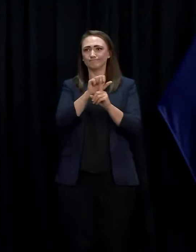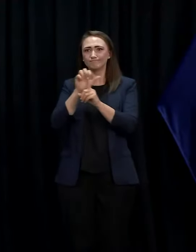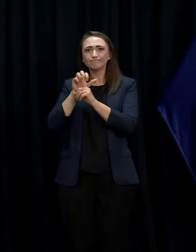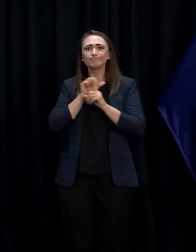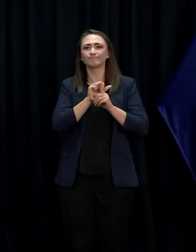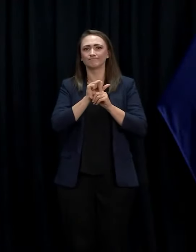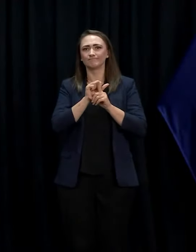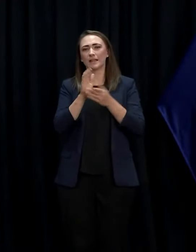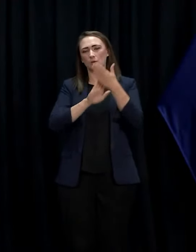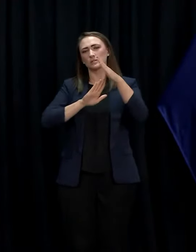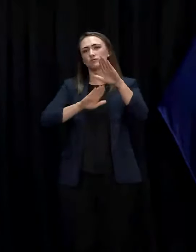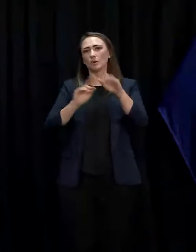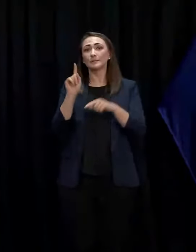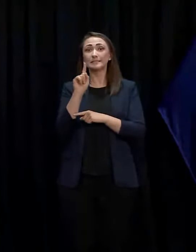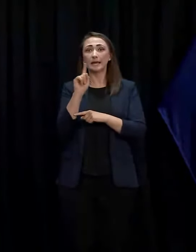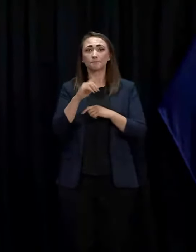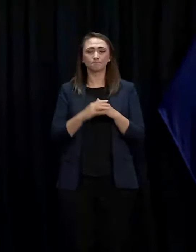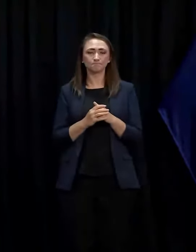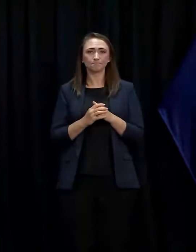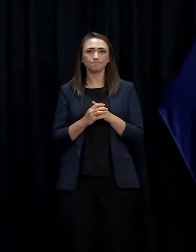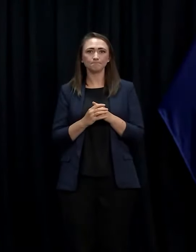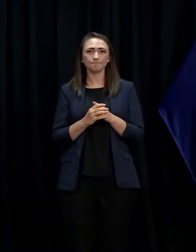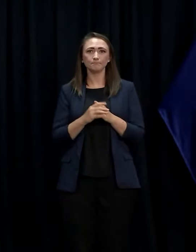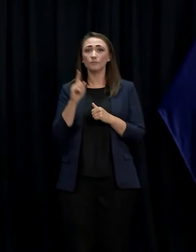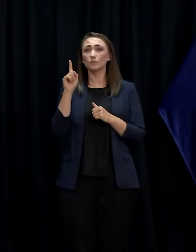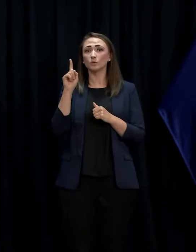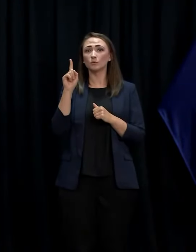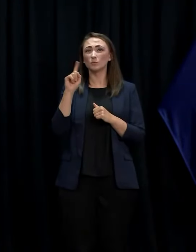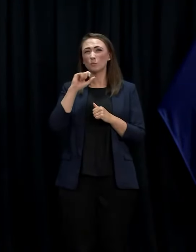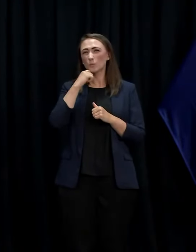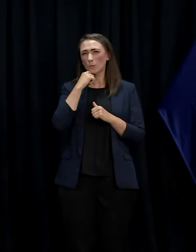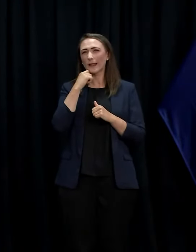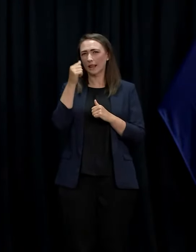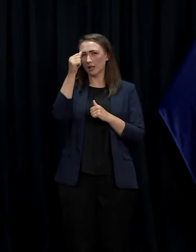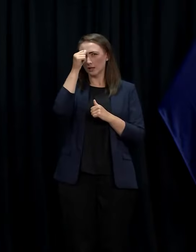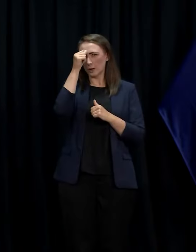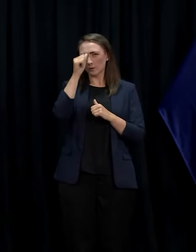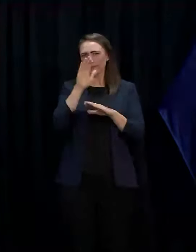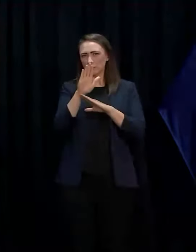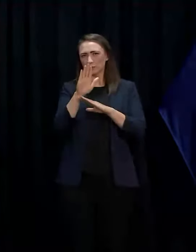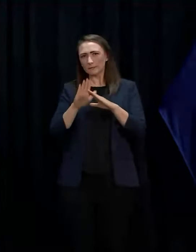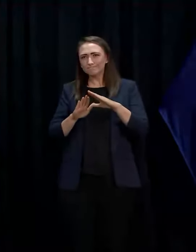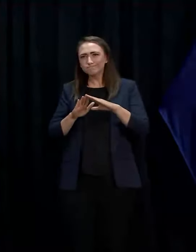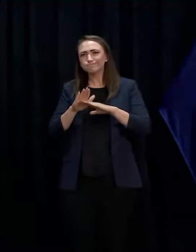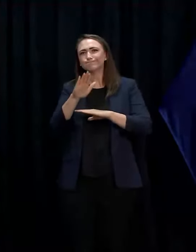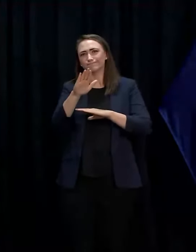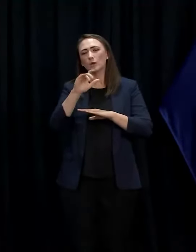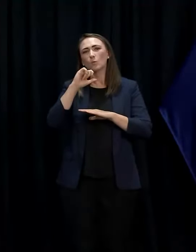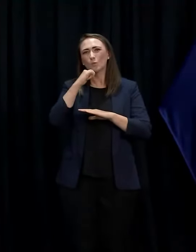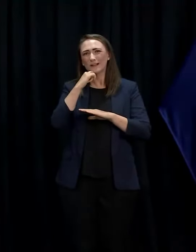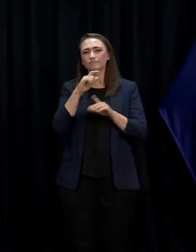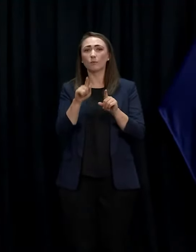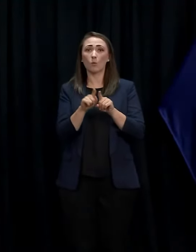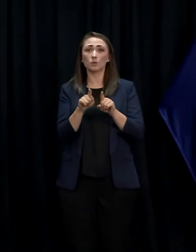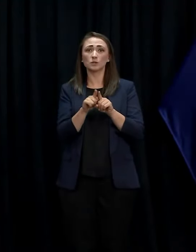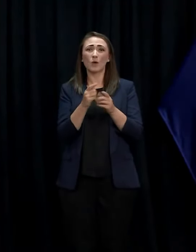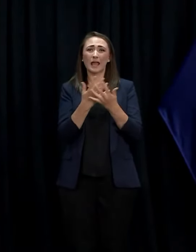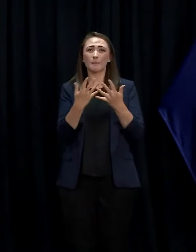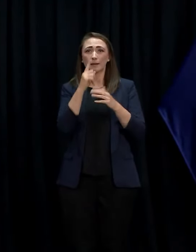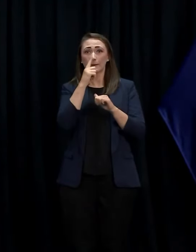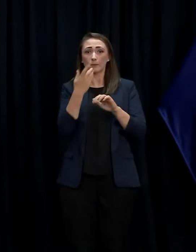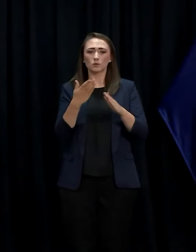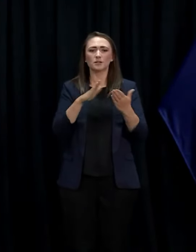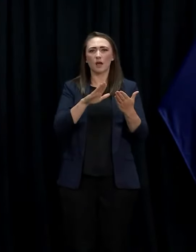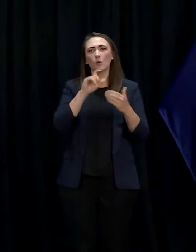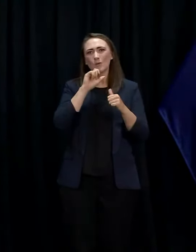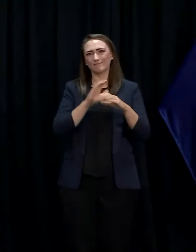today. We do know that we're going to continue to see spikes in both case numbers and, sadly, the number of people passing away from